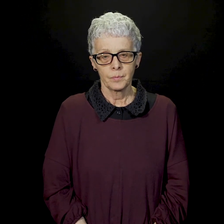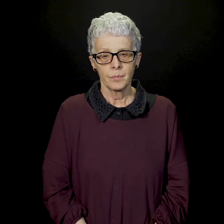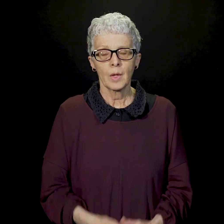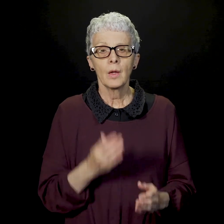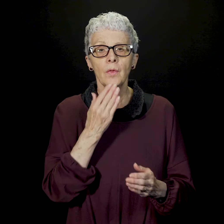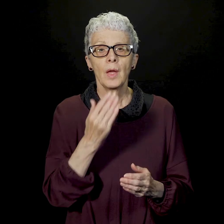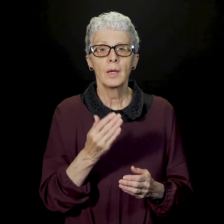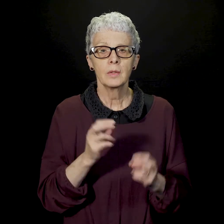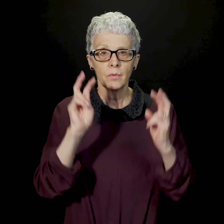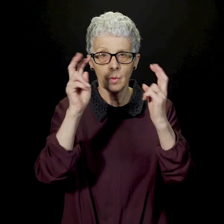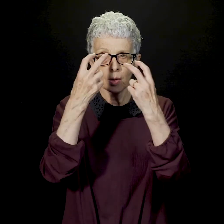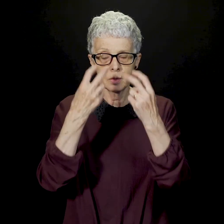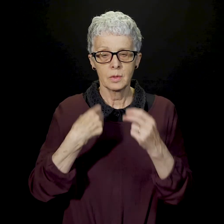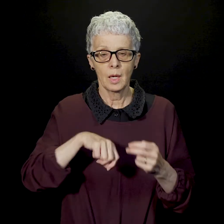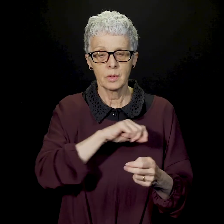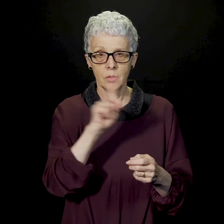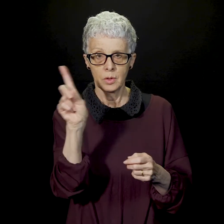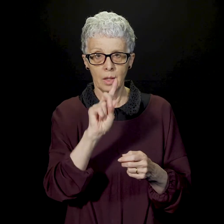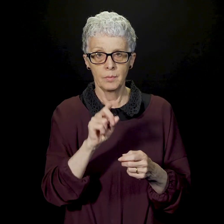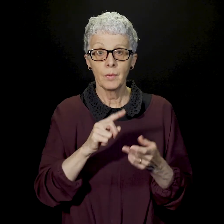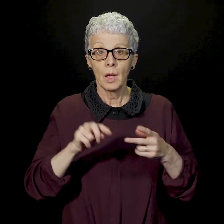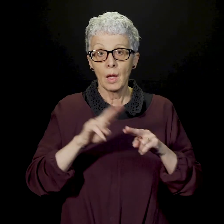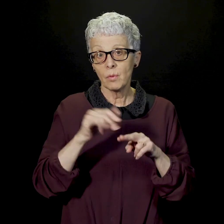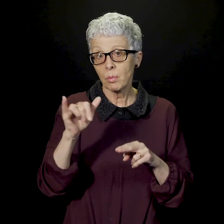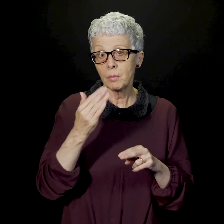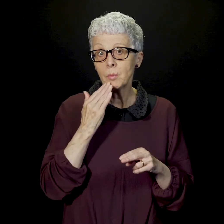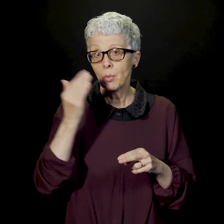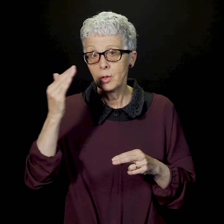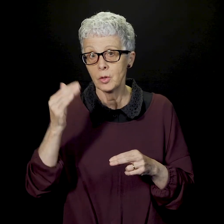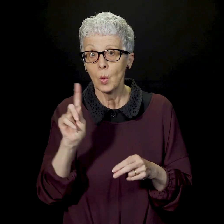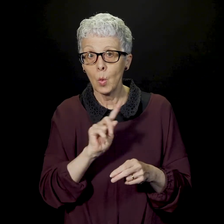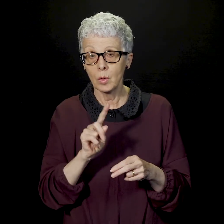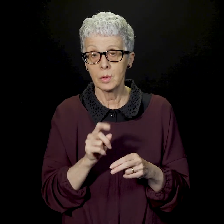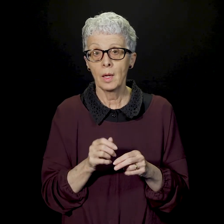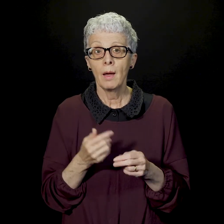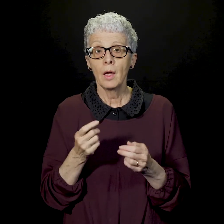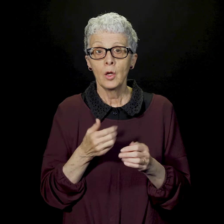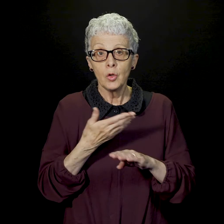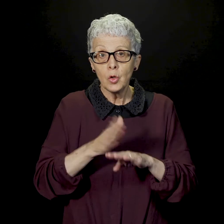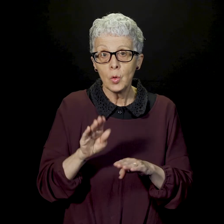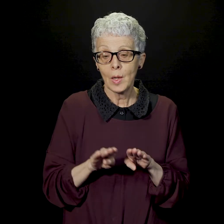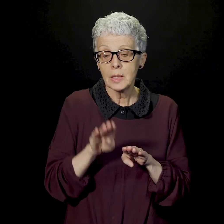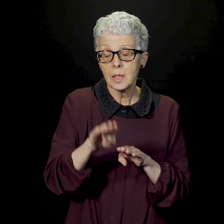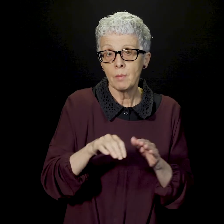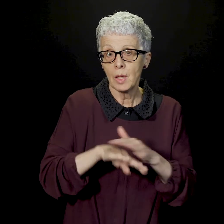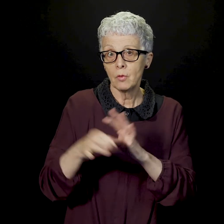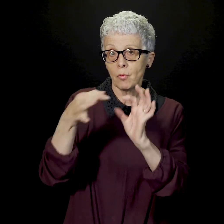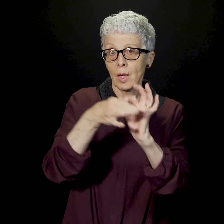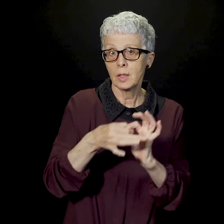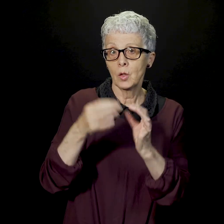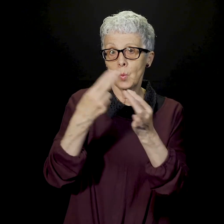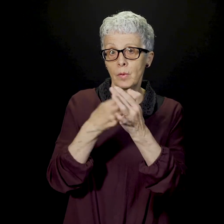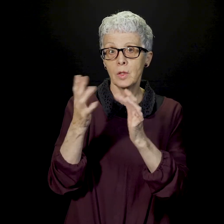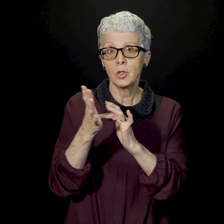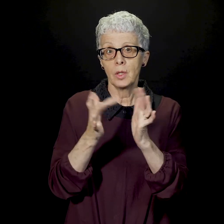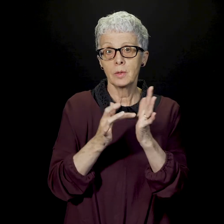Thanks for joining with us today. If today's message has prompted you to take that next step in your relationship with Jesus, we'd love to hear from you and walk